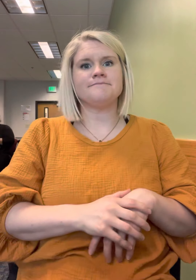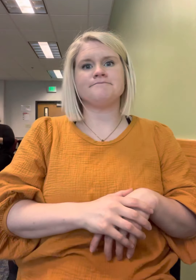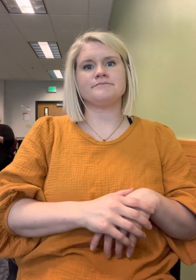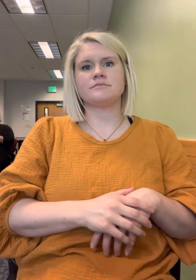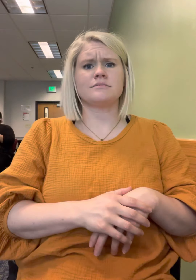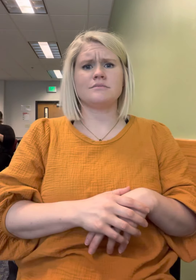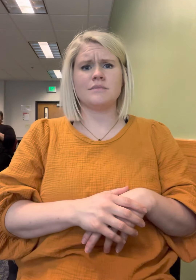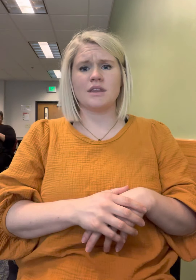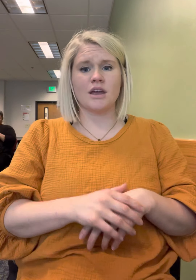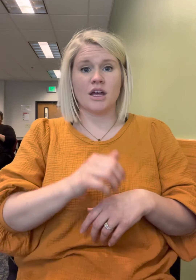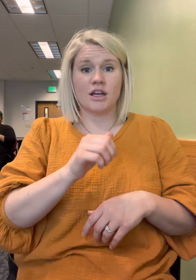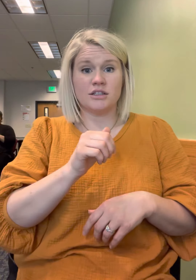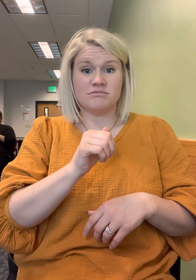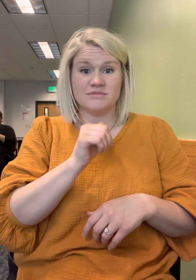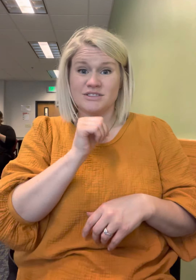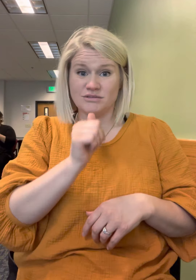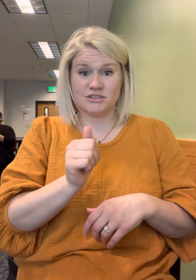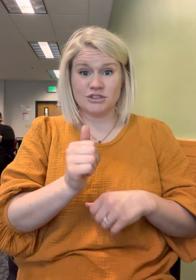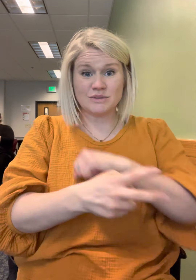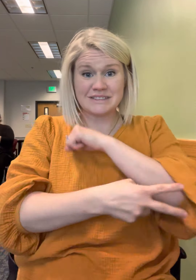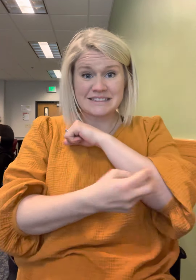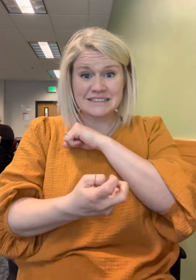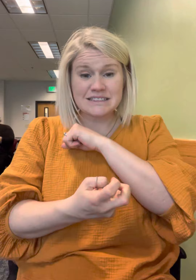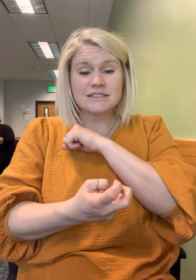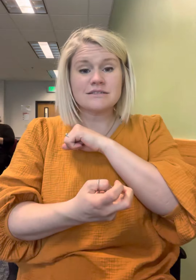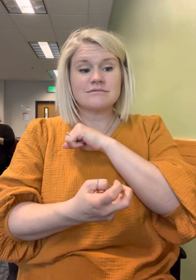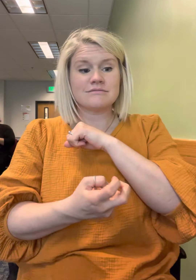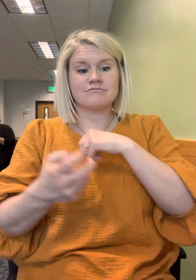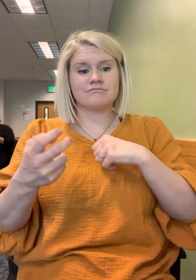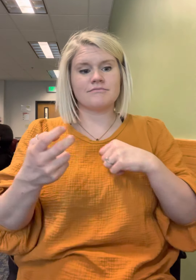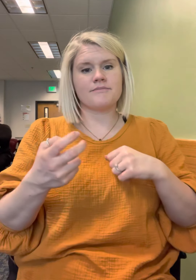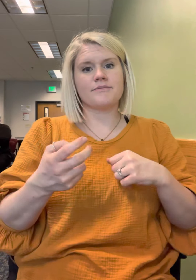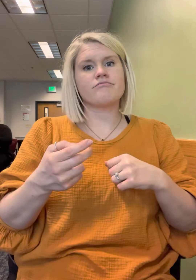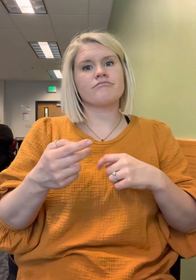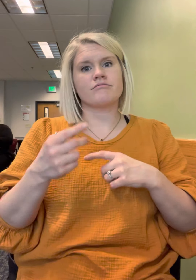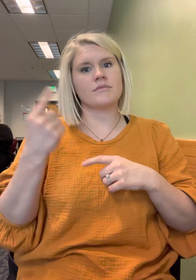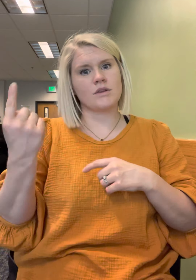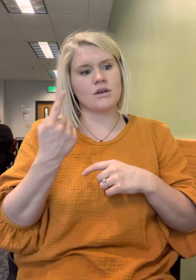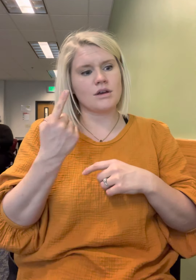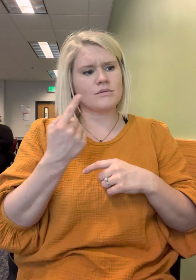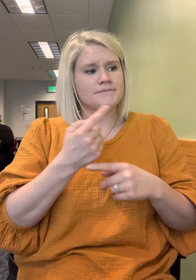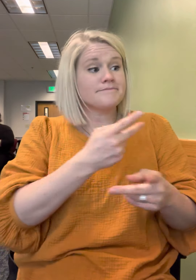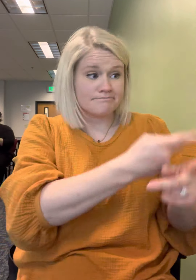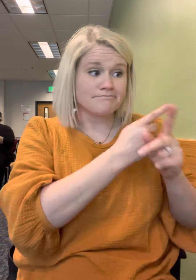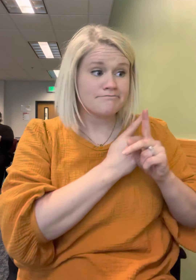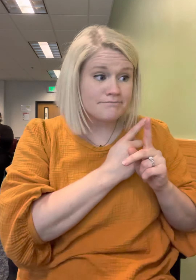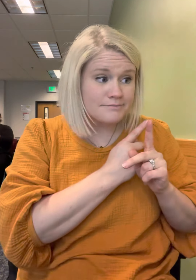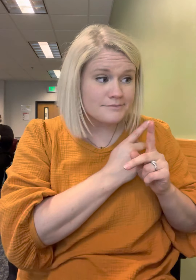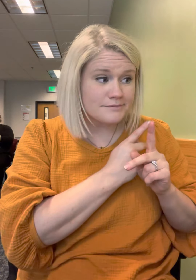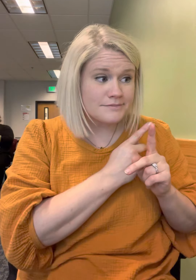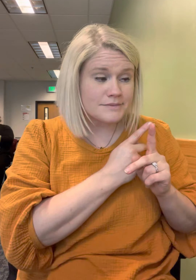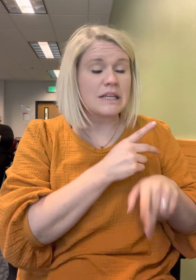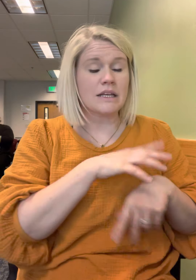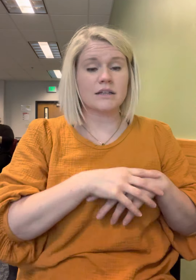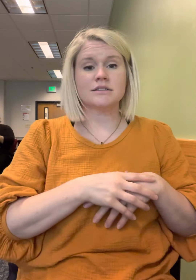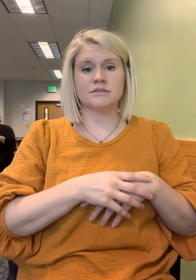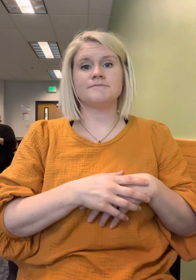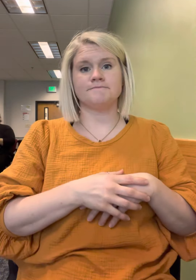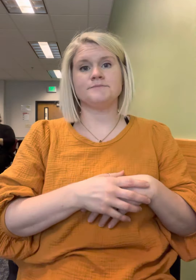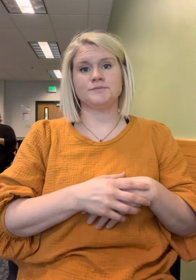you. Always be sure you ask permission before you borrow things from one another, okay? That's rule number 4. It's